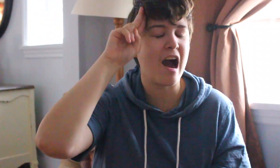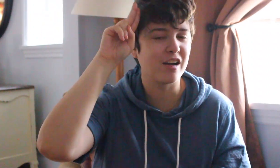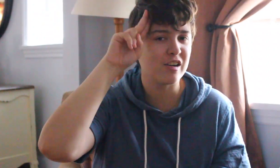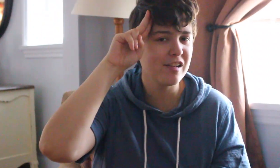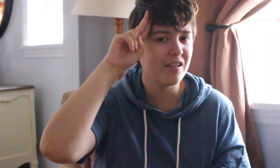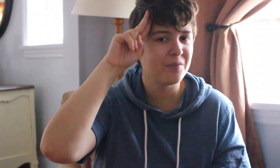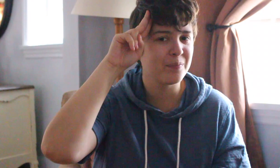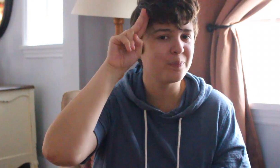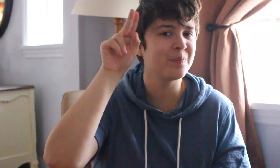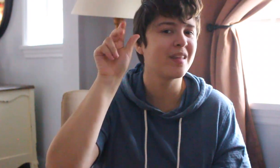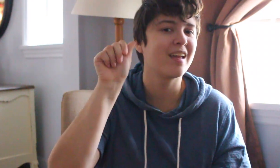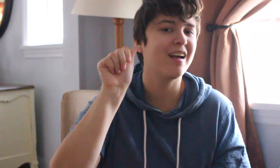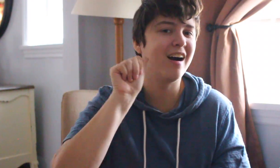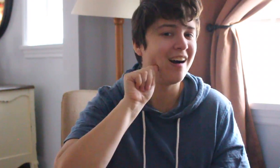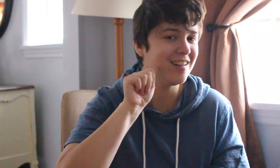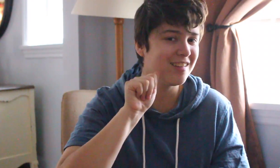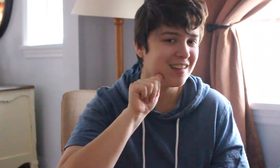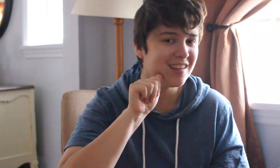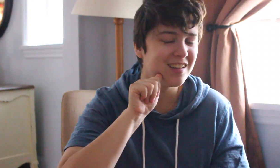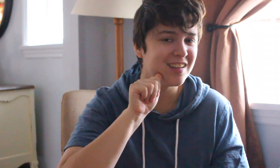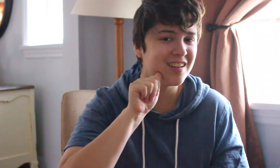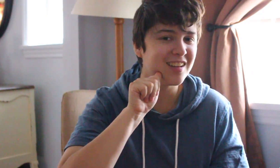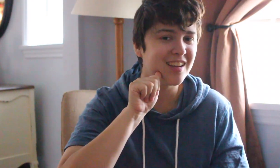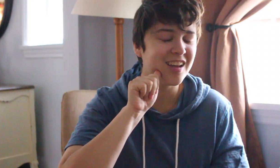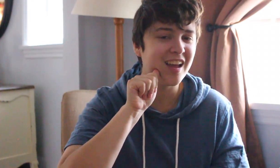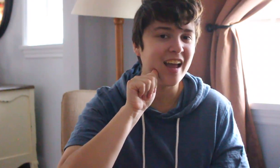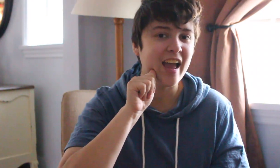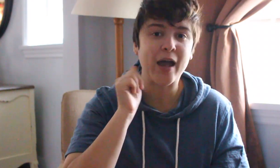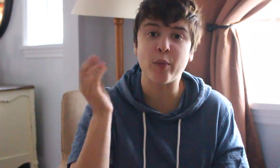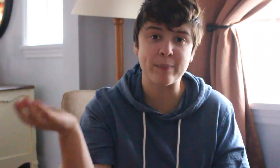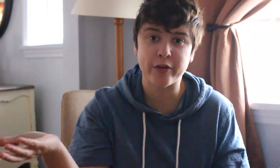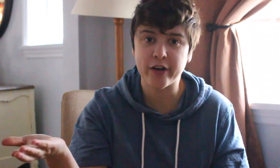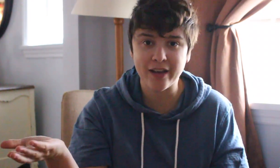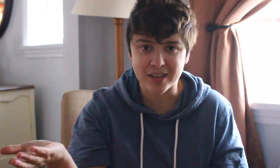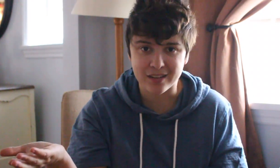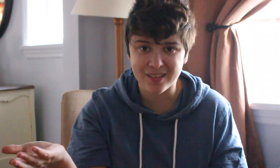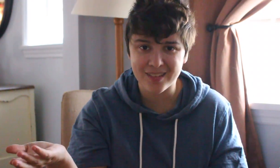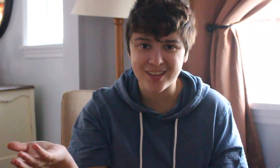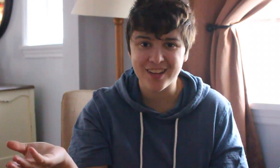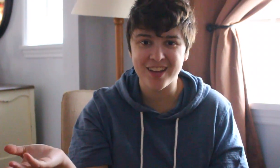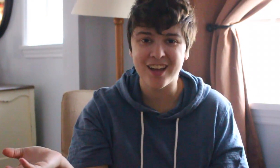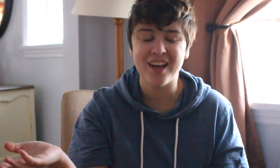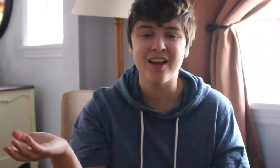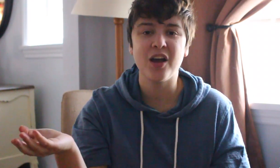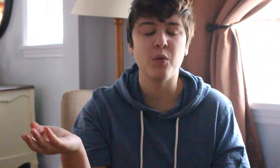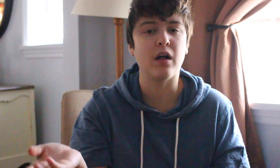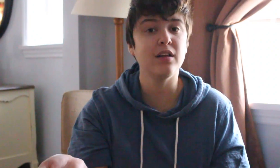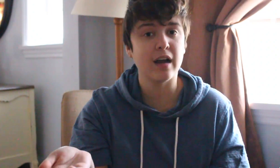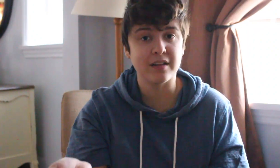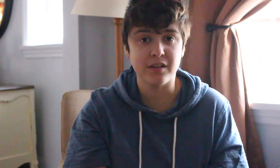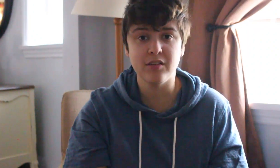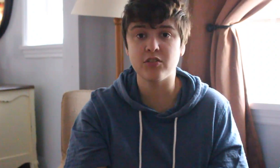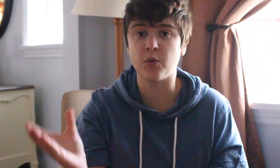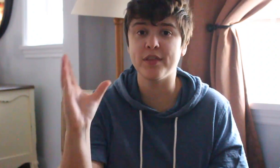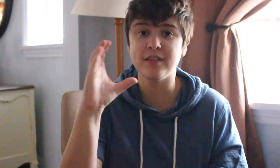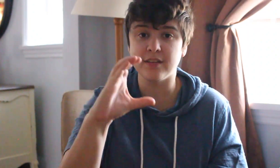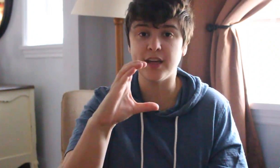Uncle. Aunt. And what about your cousins? Well cousins start with a C.